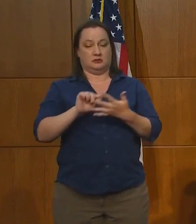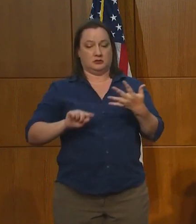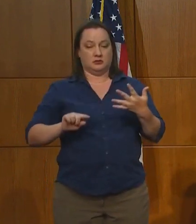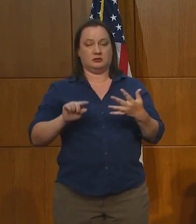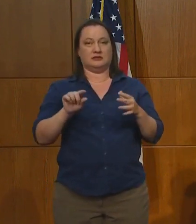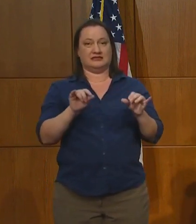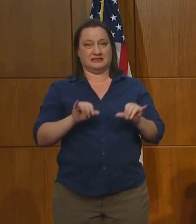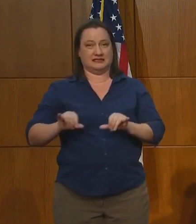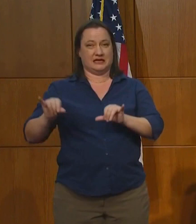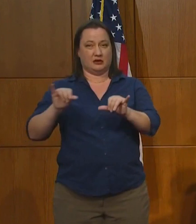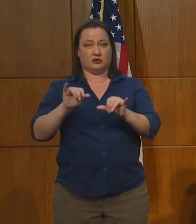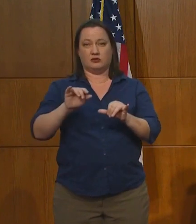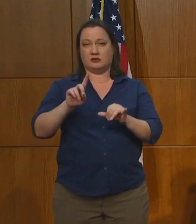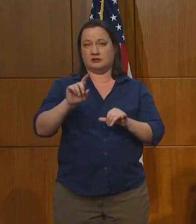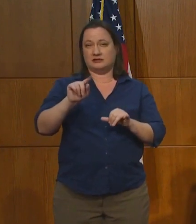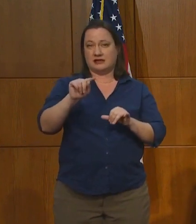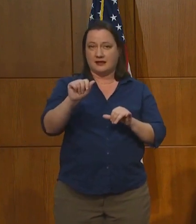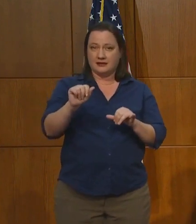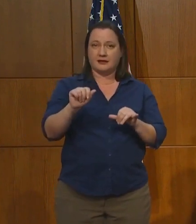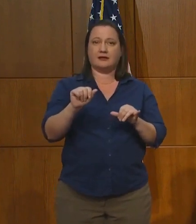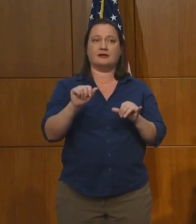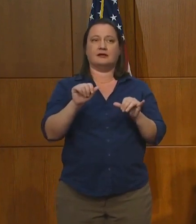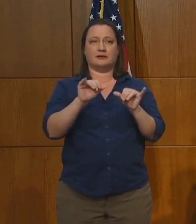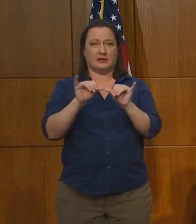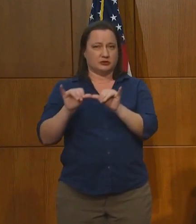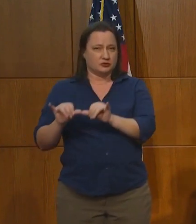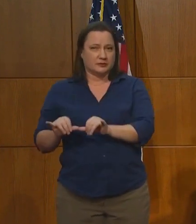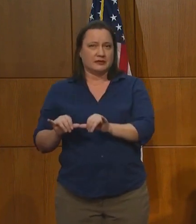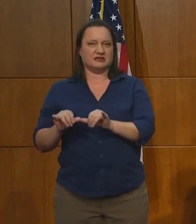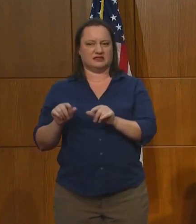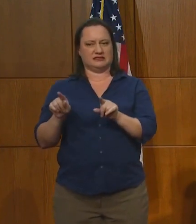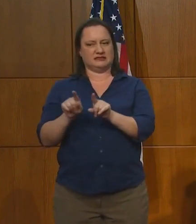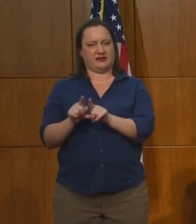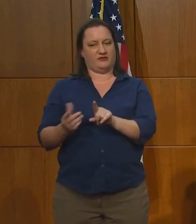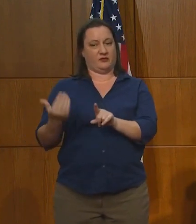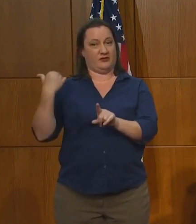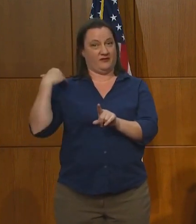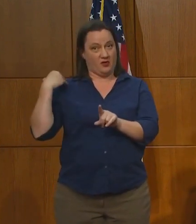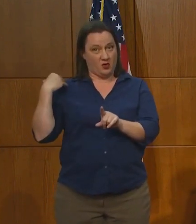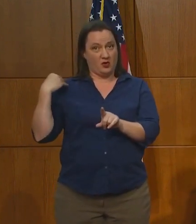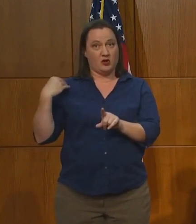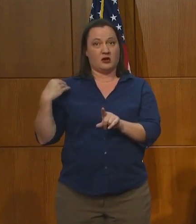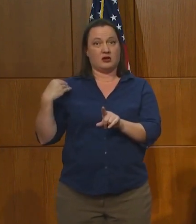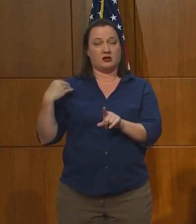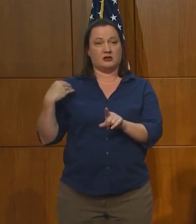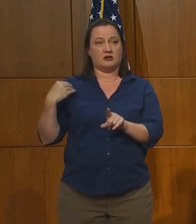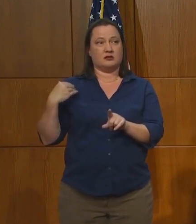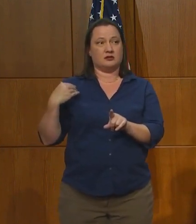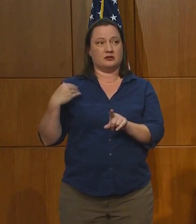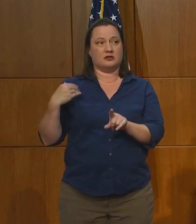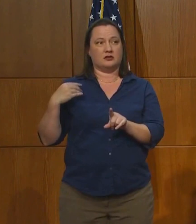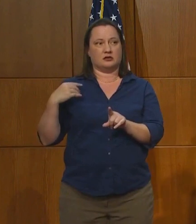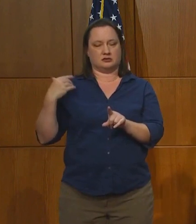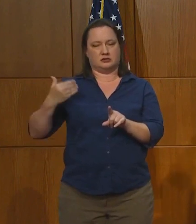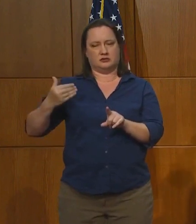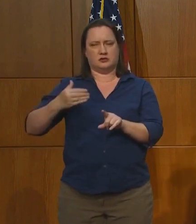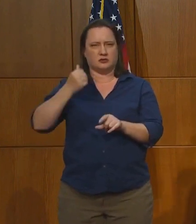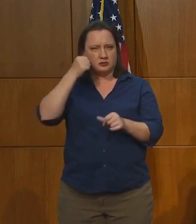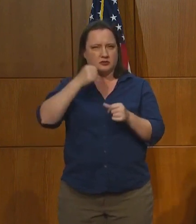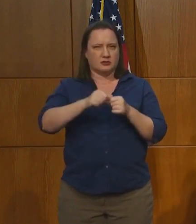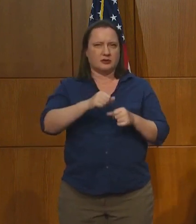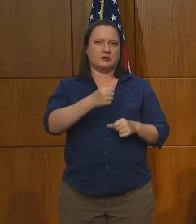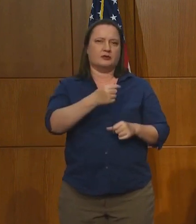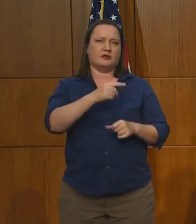while back in judging whether to roll back from phase 3 back to phase 2? So, the number